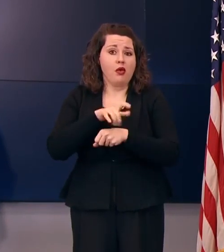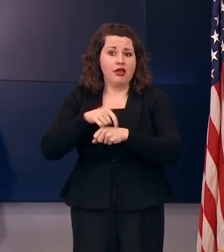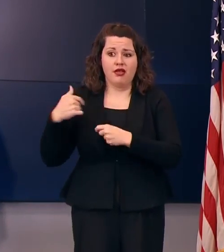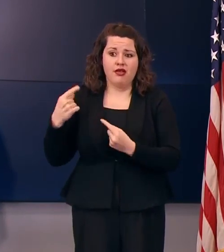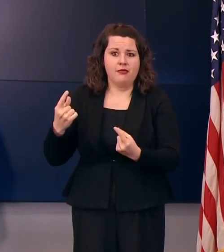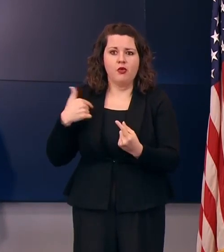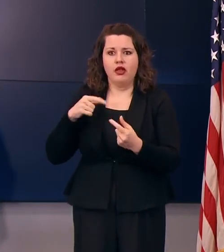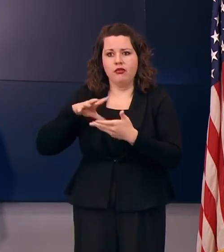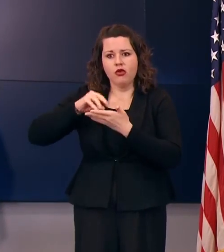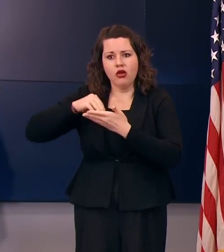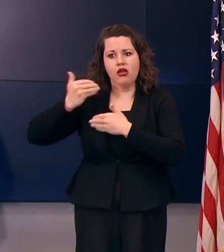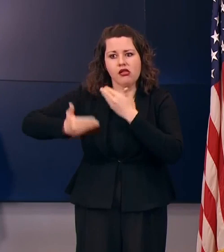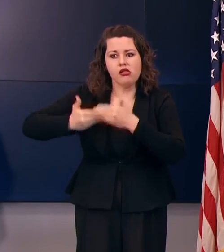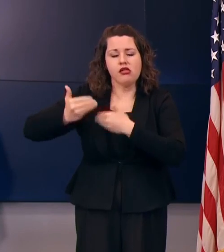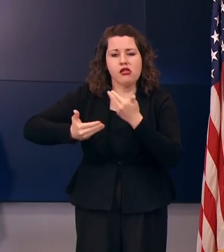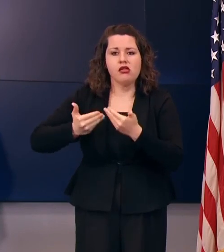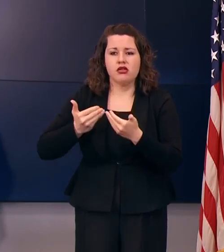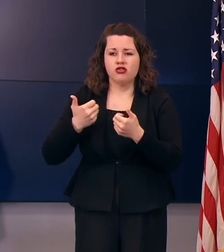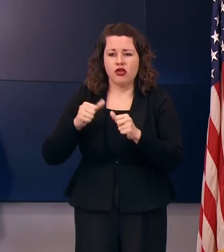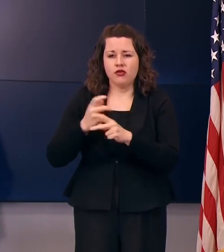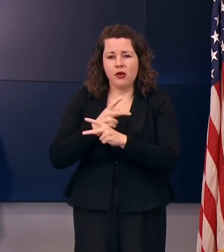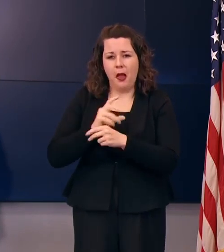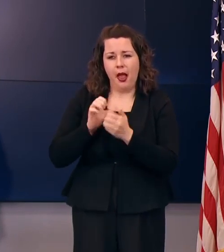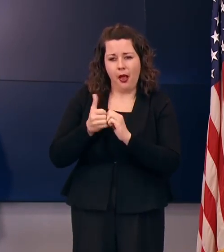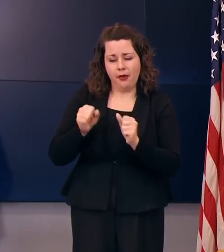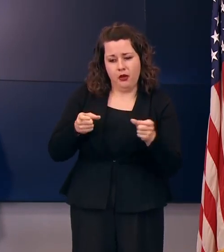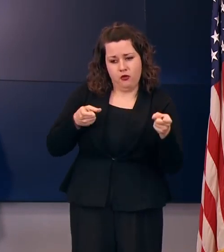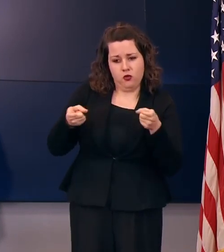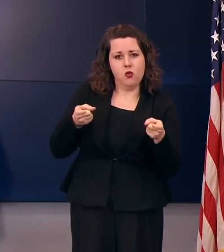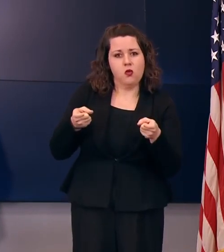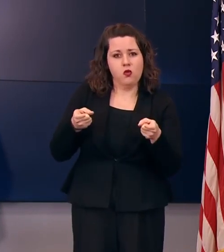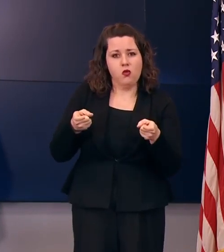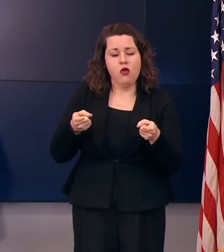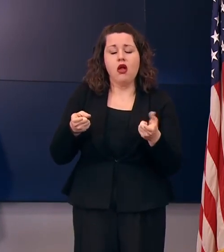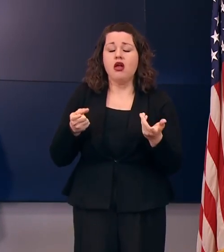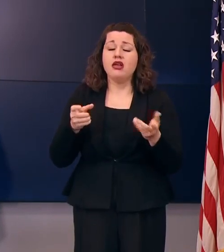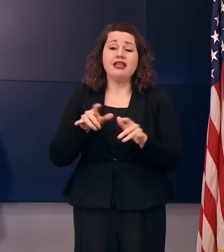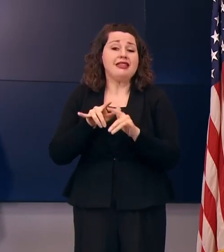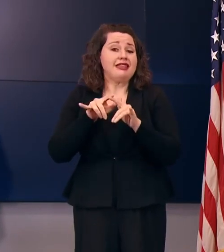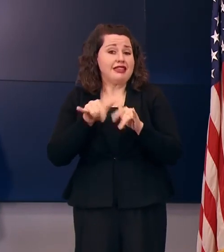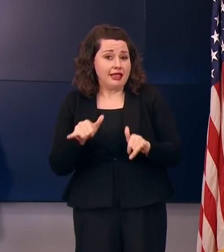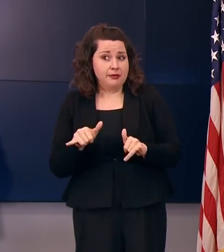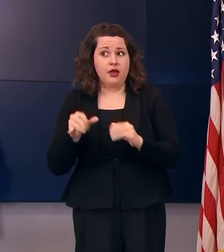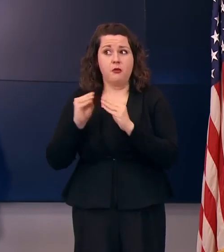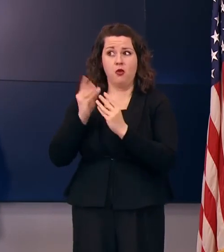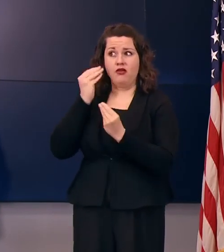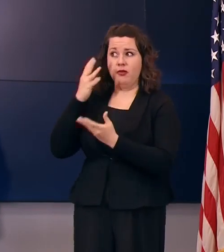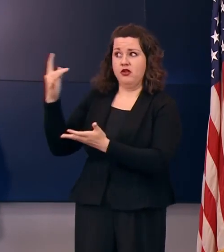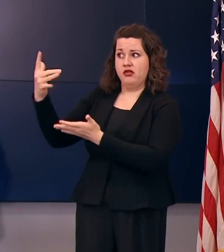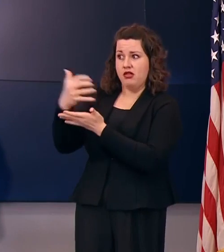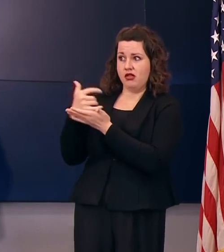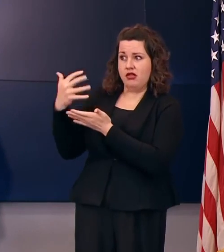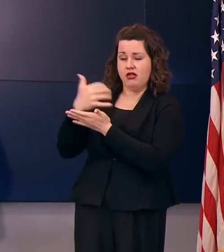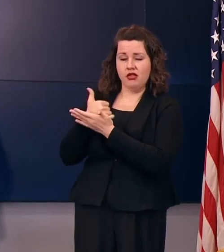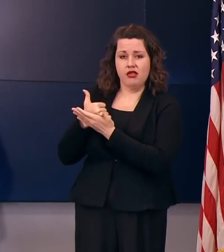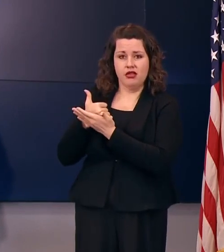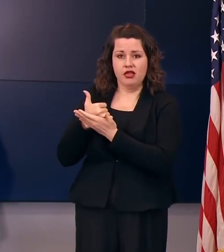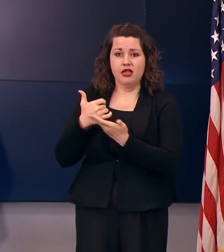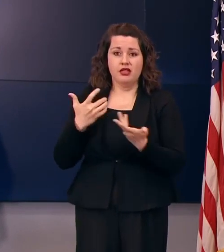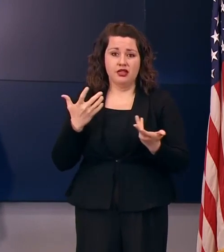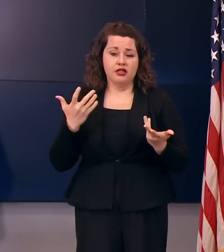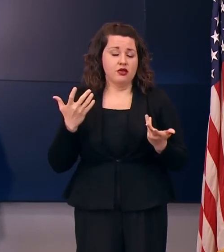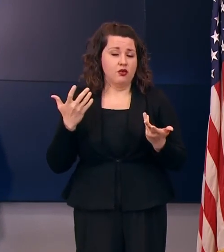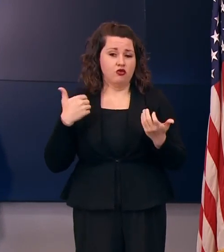about this virus and learn more about ways to implement control measures while at the same time gathering more information, we're trying to